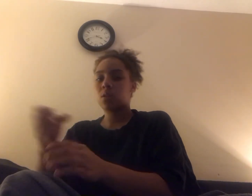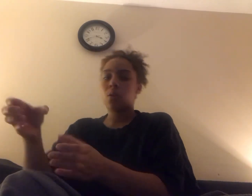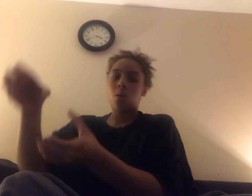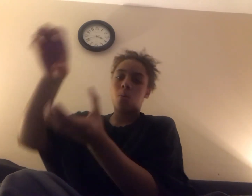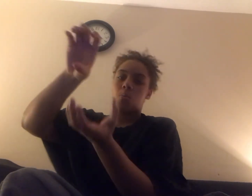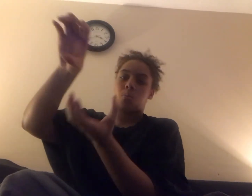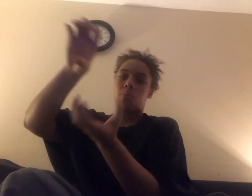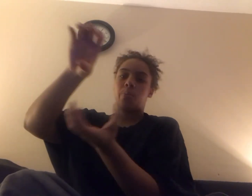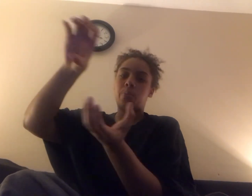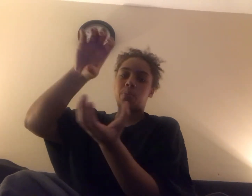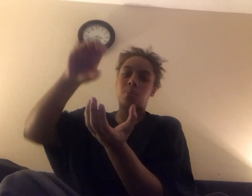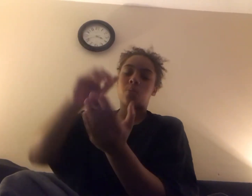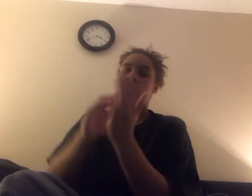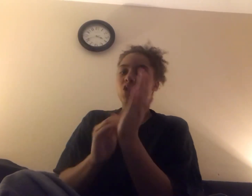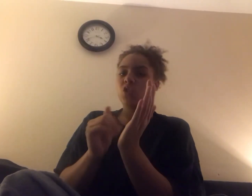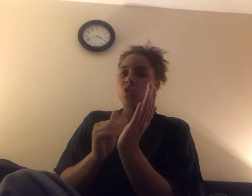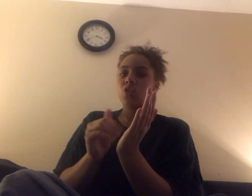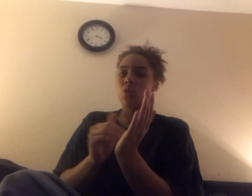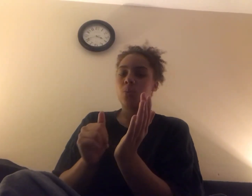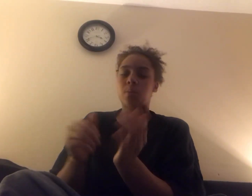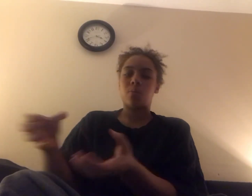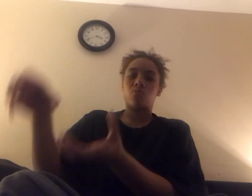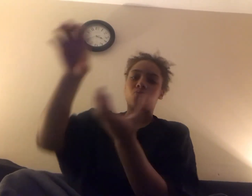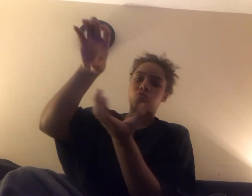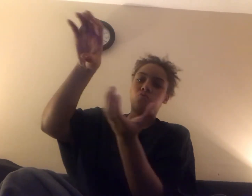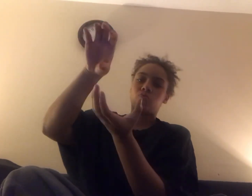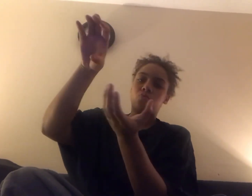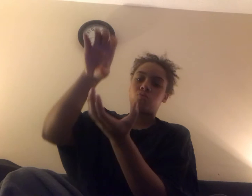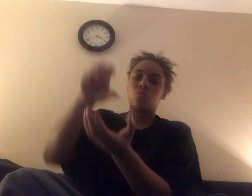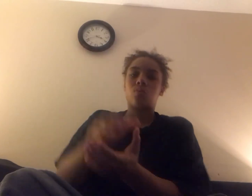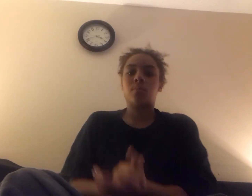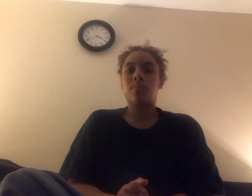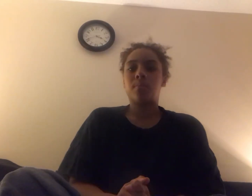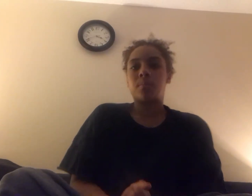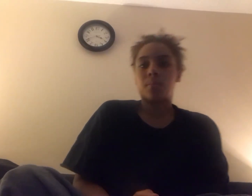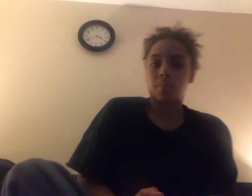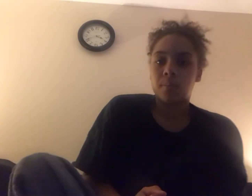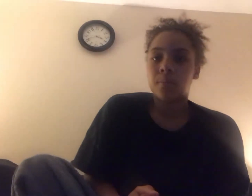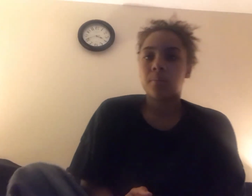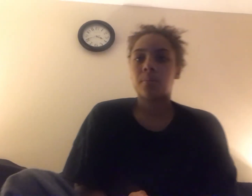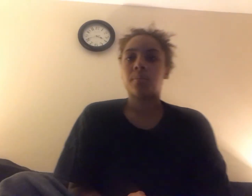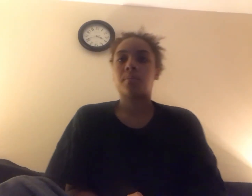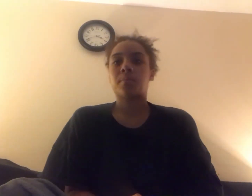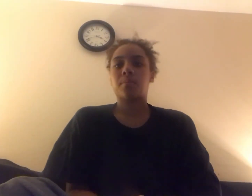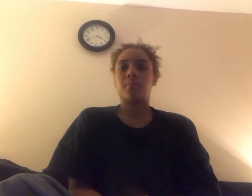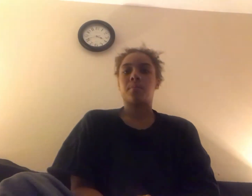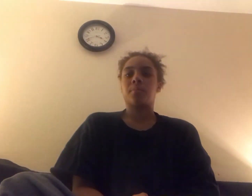Now the boy is hosing off the dog, and the girl is sitting up by the dog's head, holding him still.